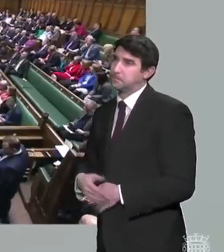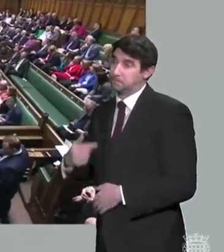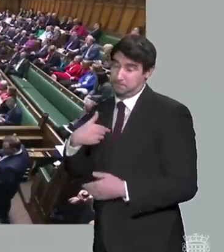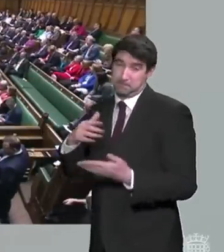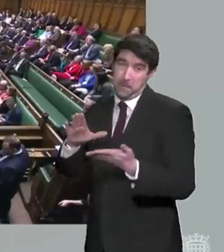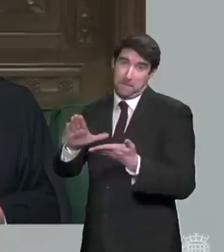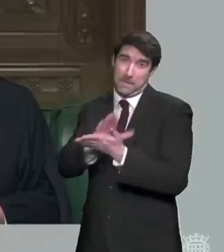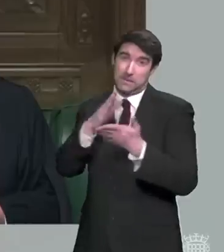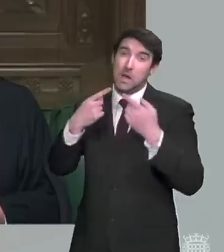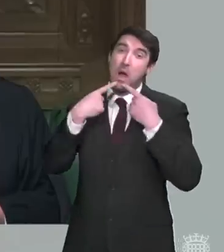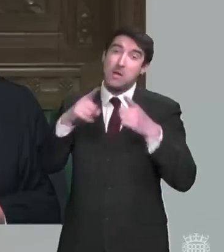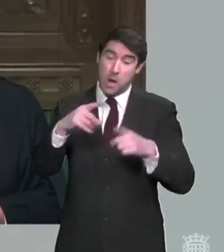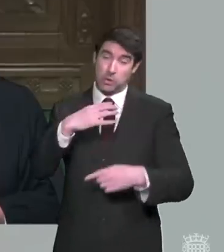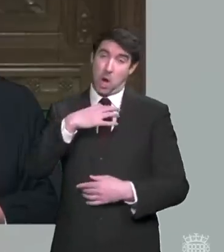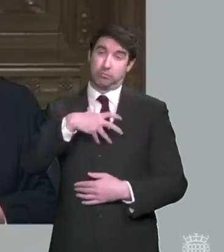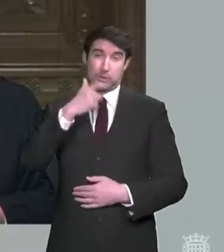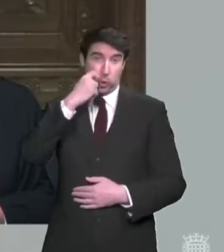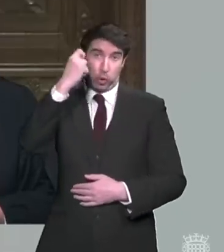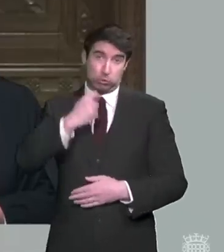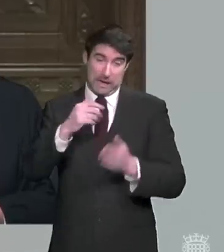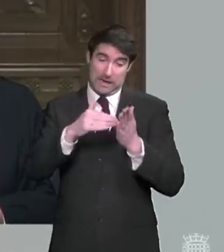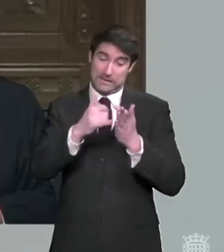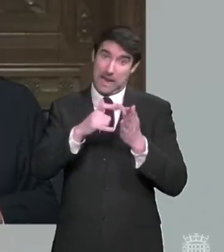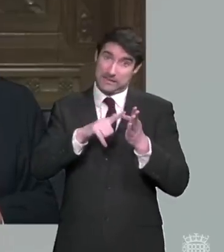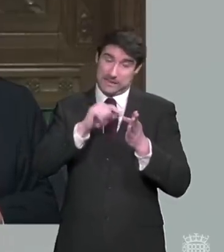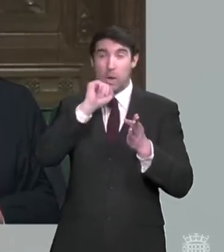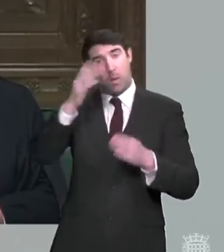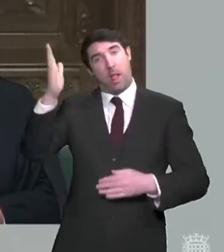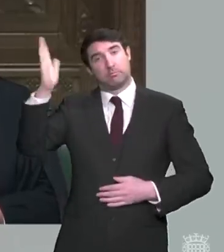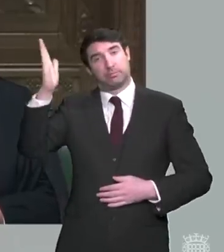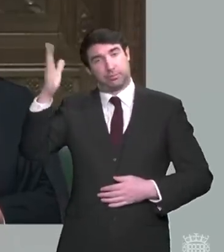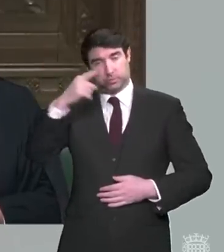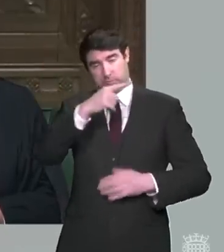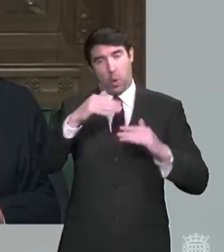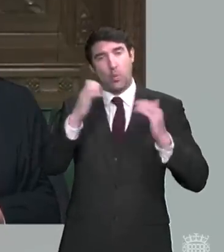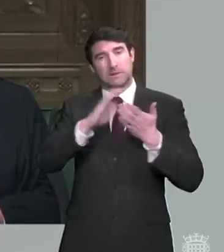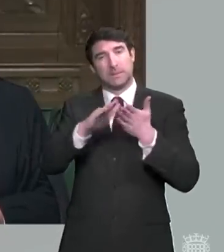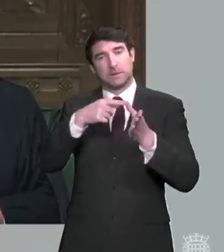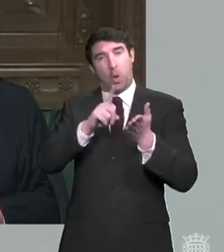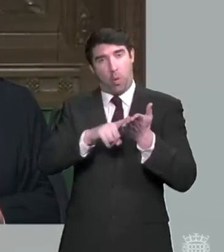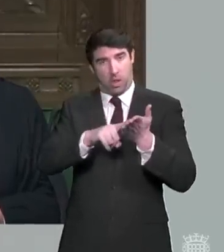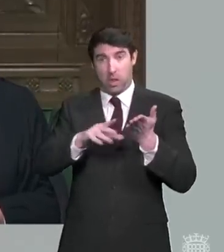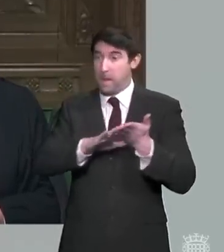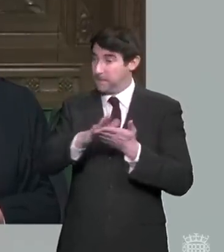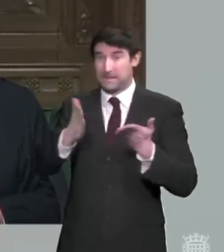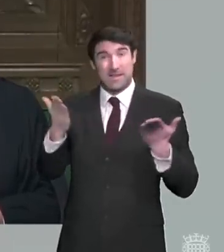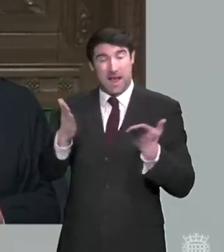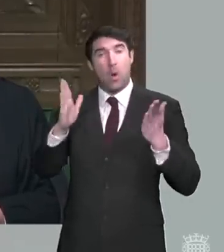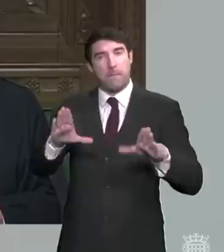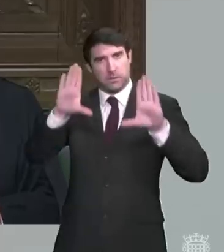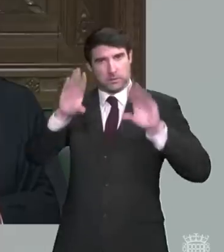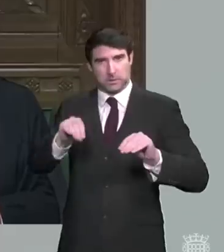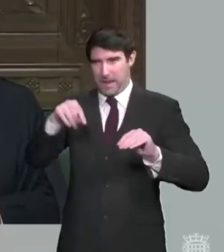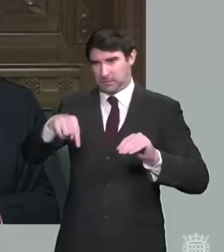President Zelensky will be addressing both houses in Westminster Hall imminently. That will require me to suspend the House's business in a